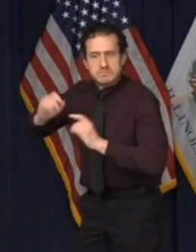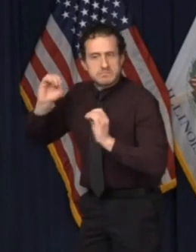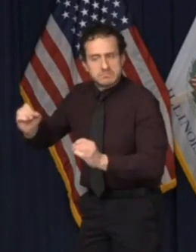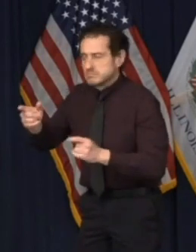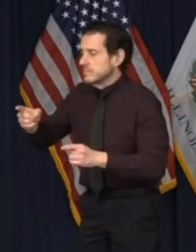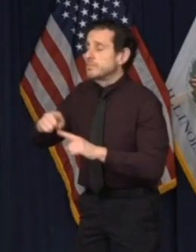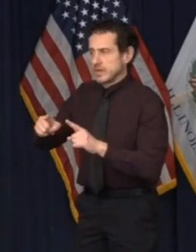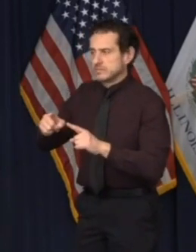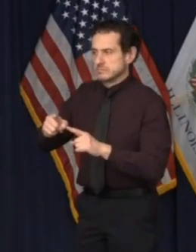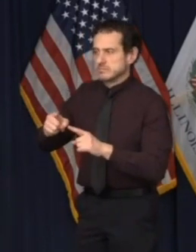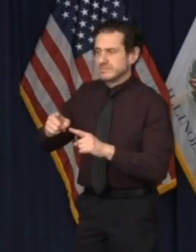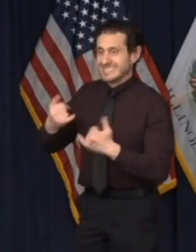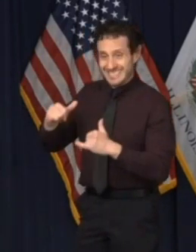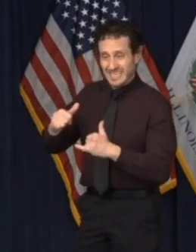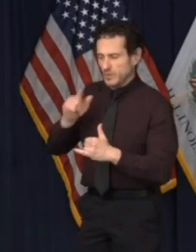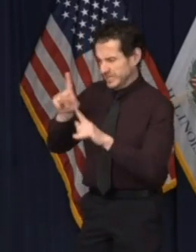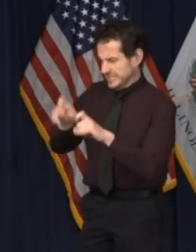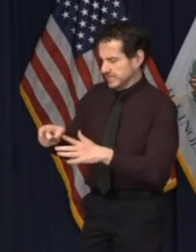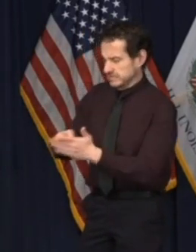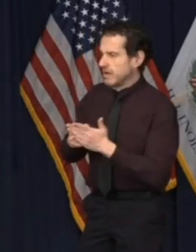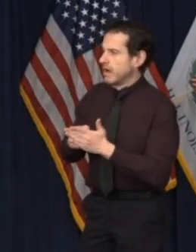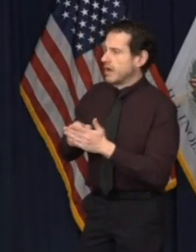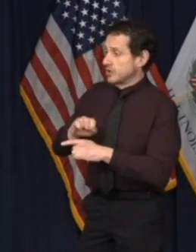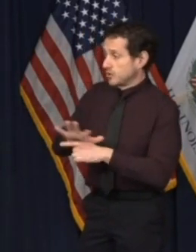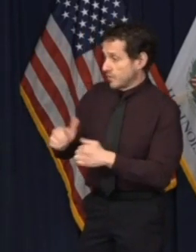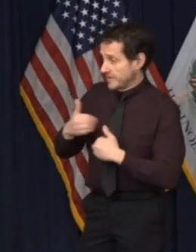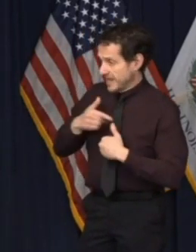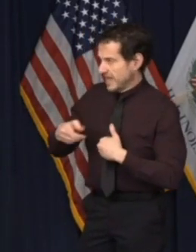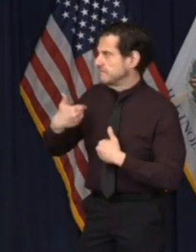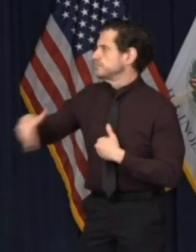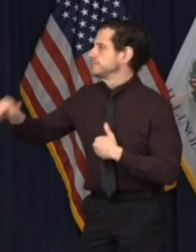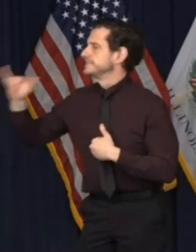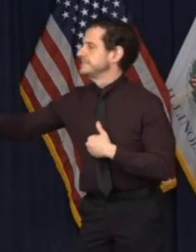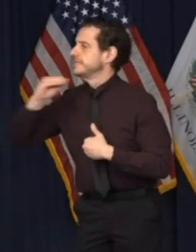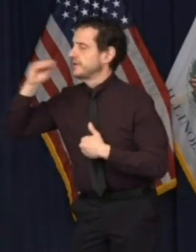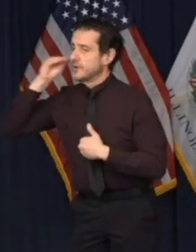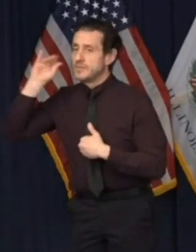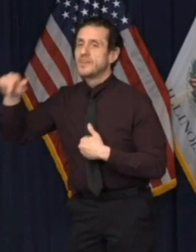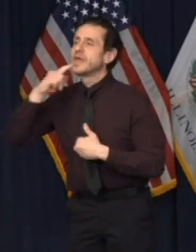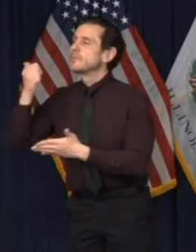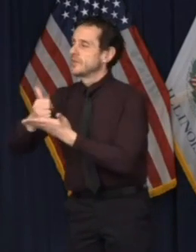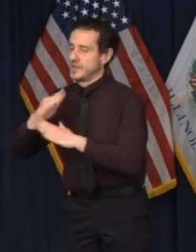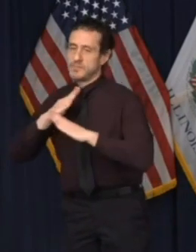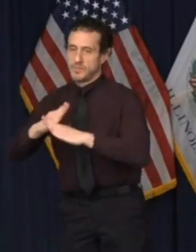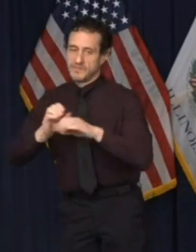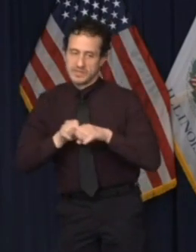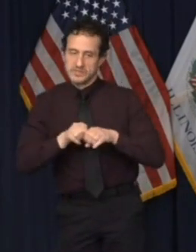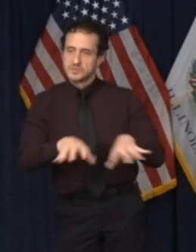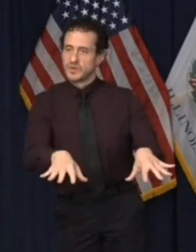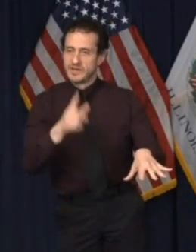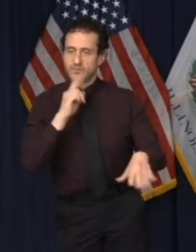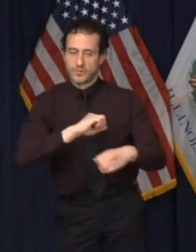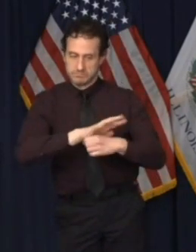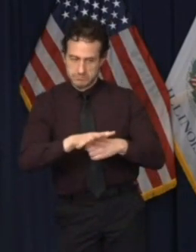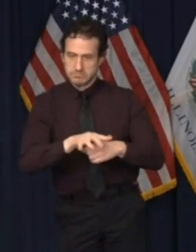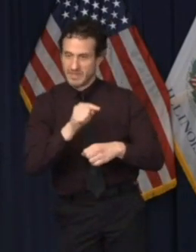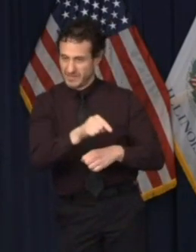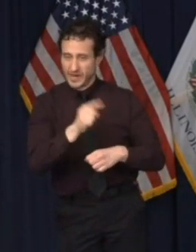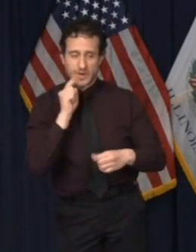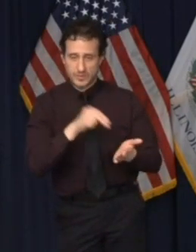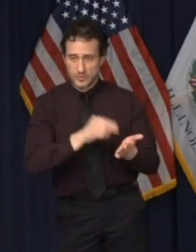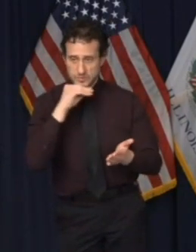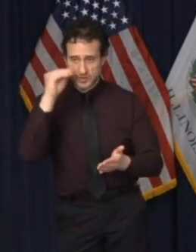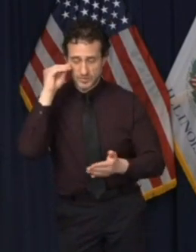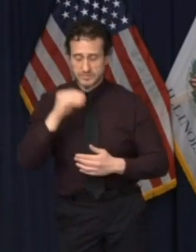isolation. This will be critical to our work to prevent further spread at these facilities. I briefly want to